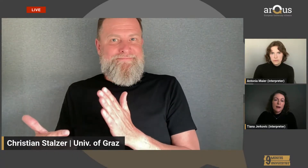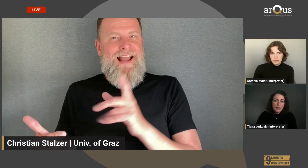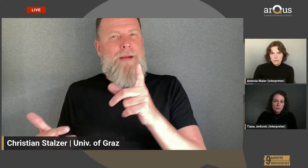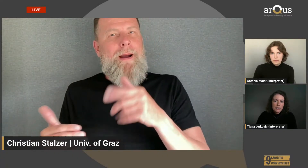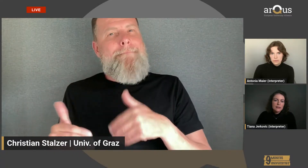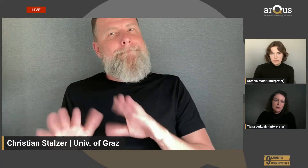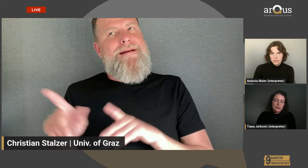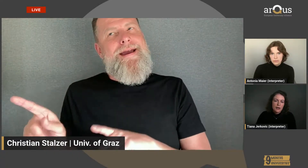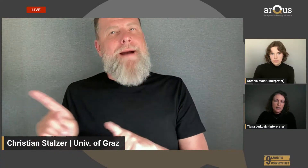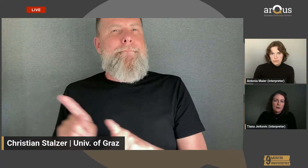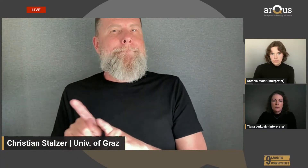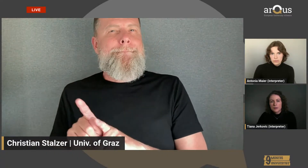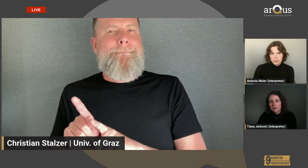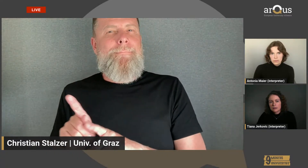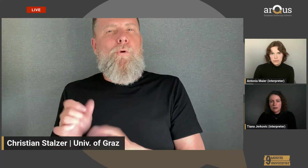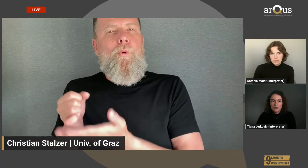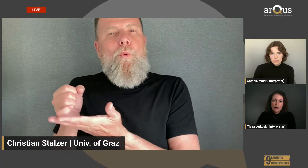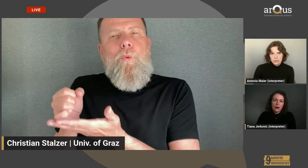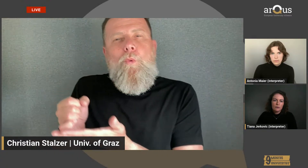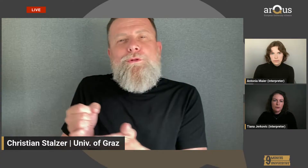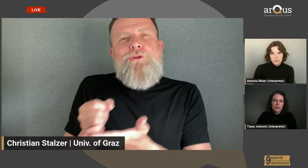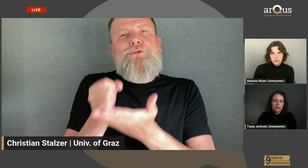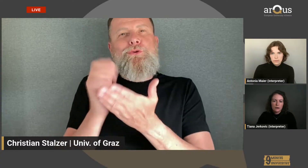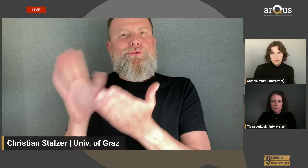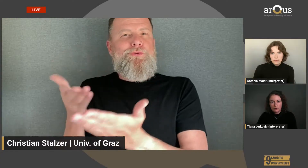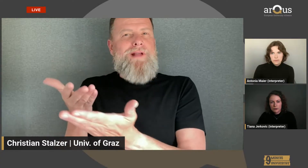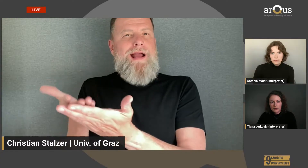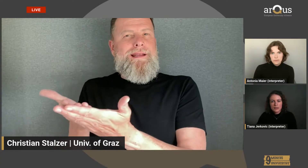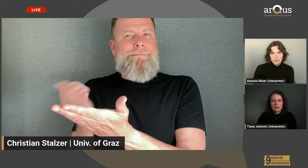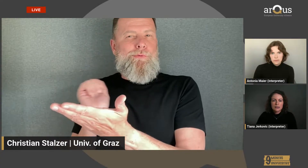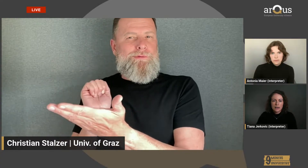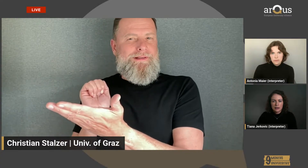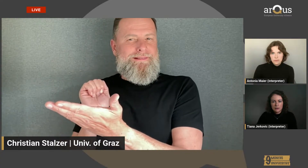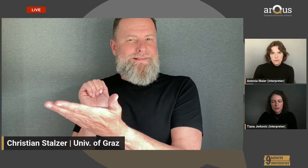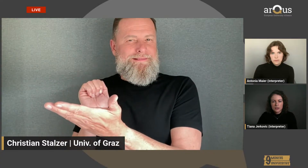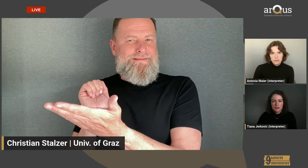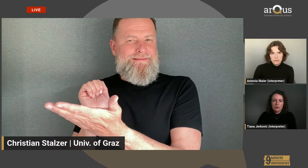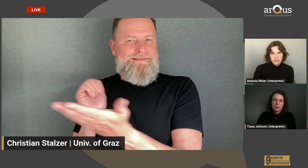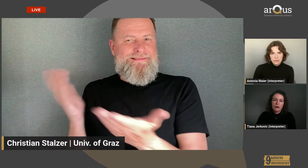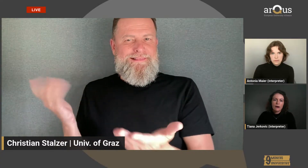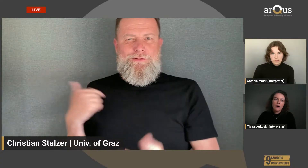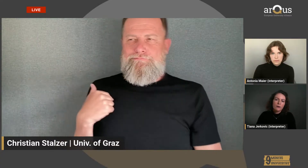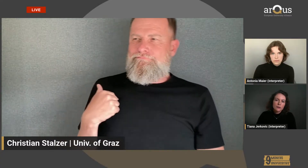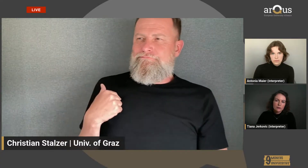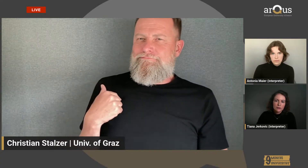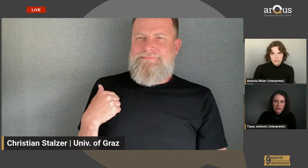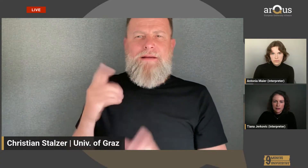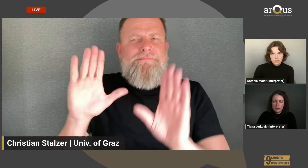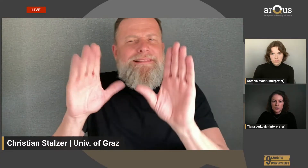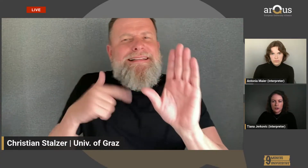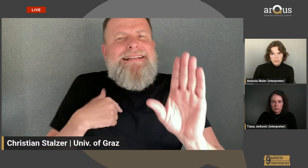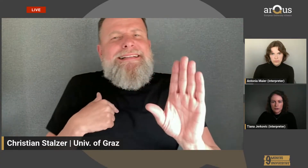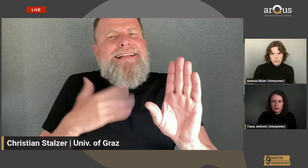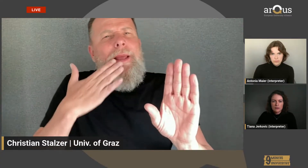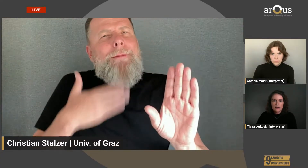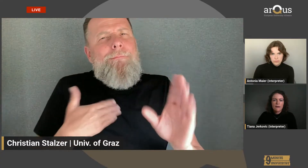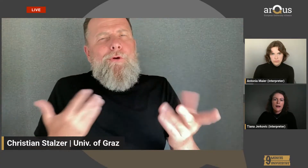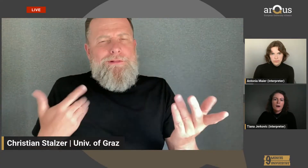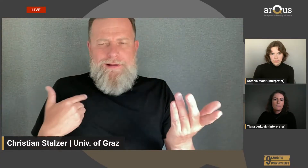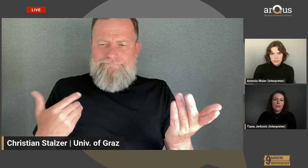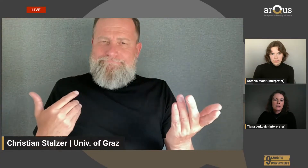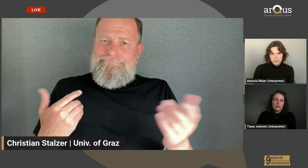There might be sometimes offers in sign languages or also sign language